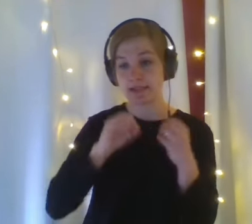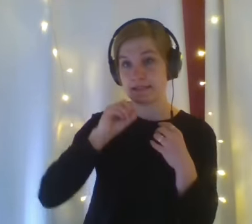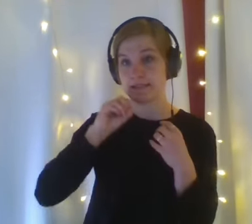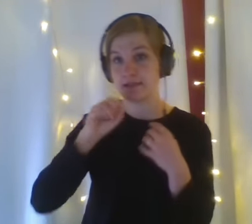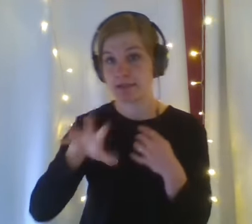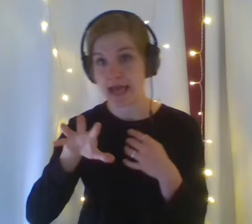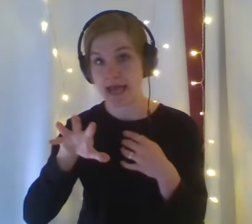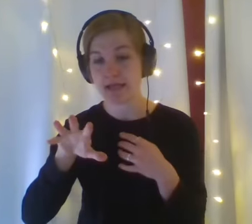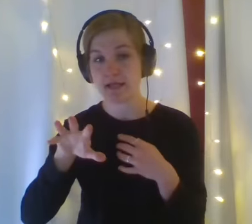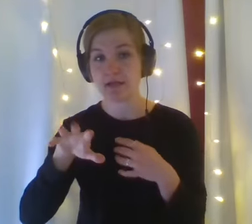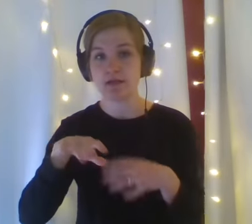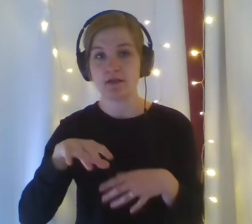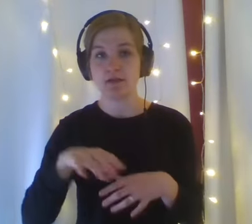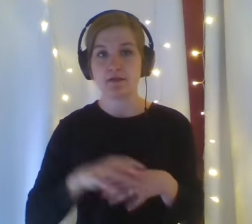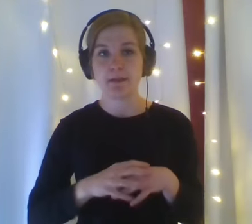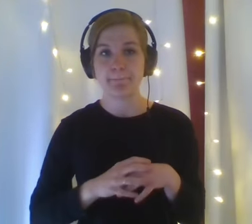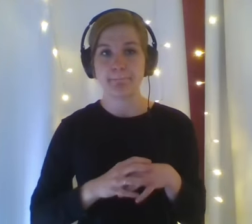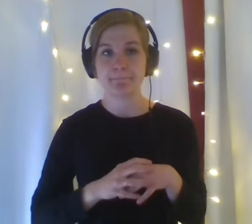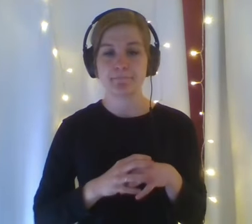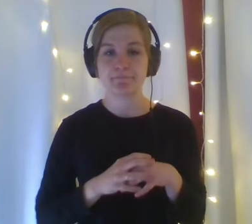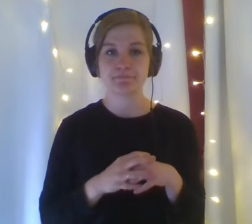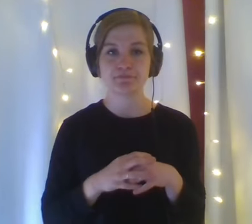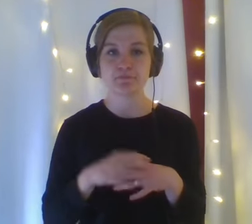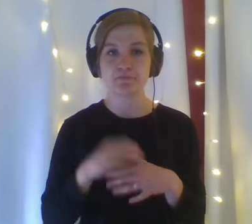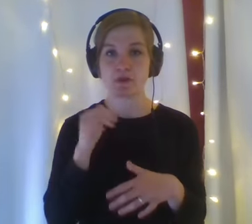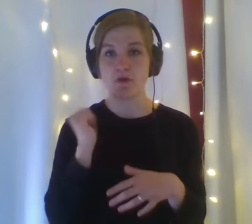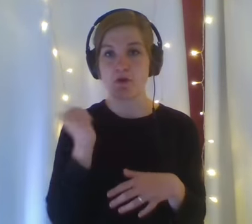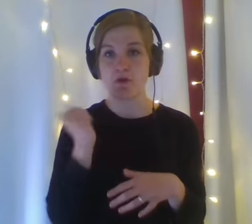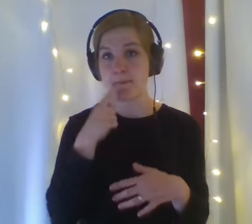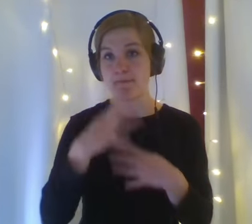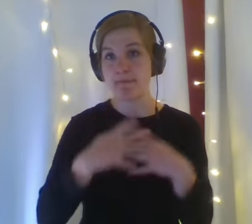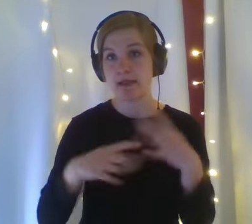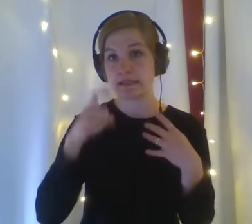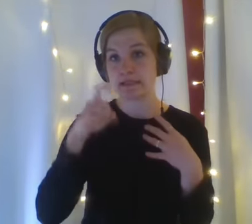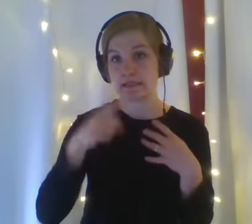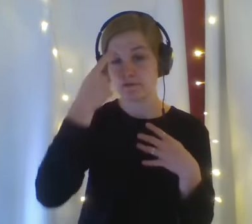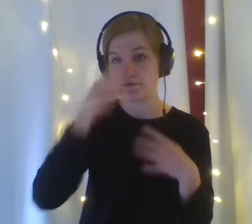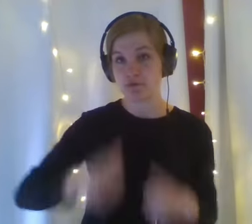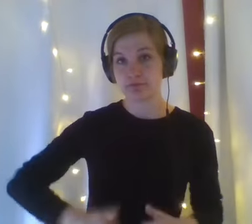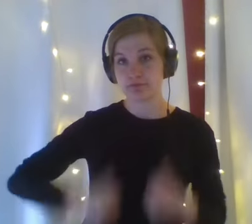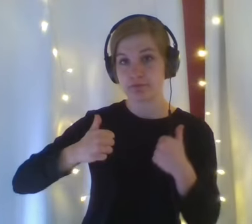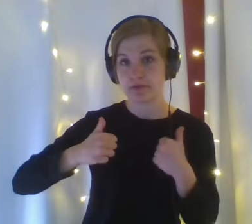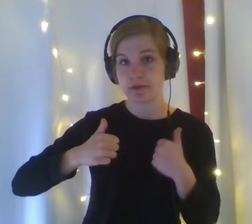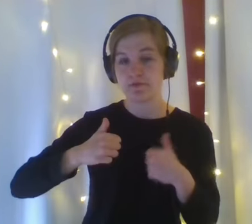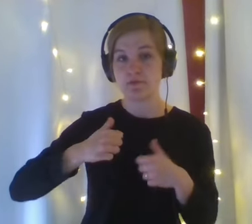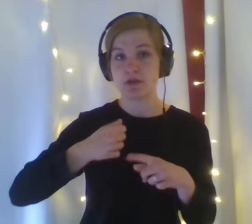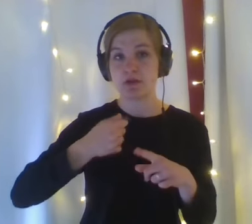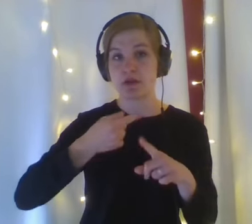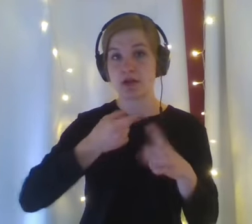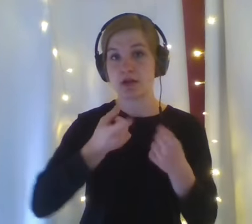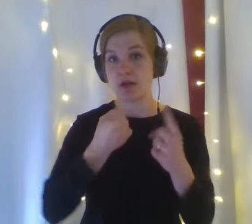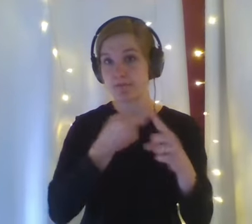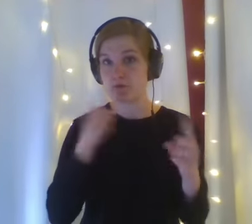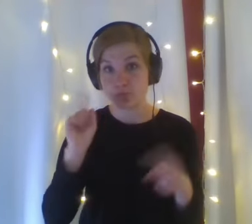needs to survive on a minute-to-minute basis are delivered from arteries. Your big toe, as a result of